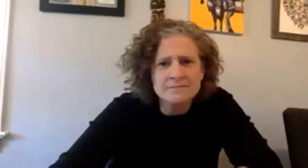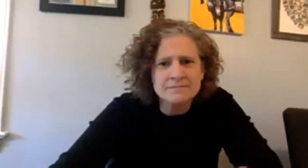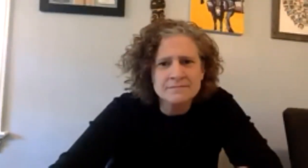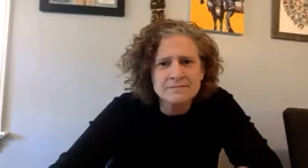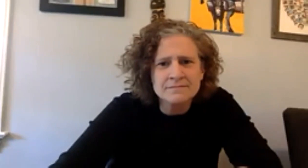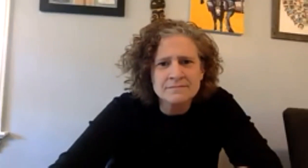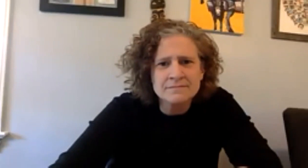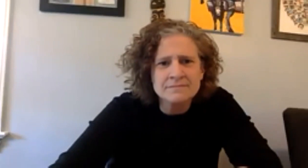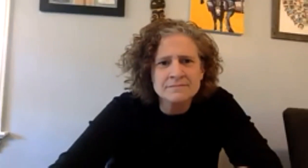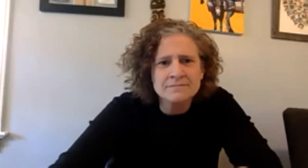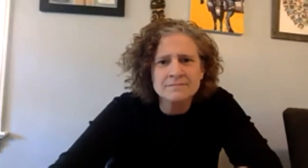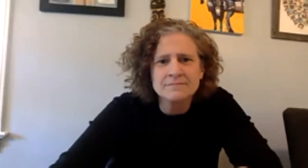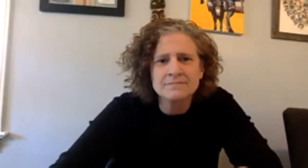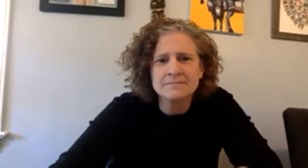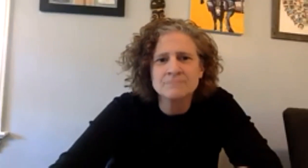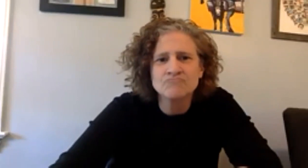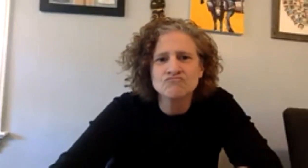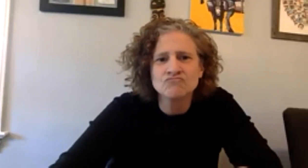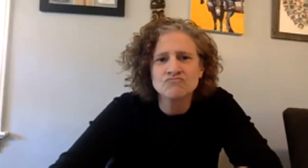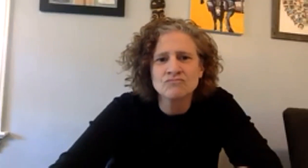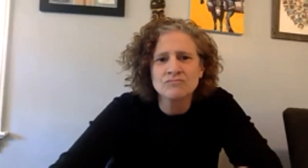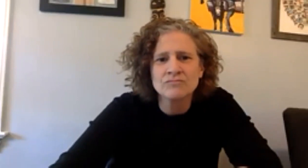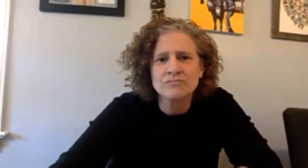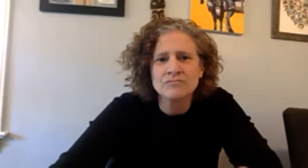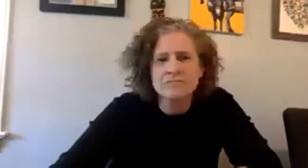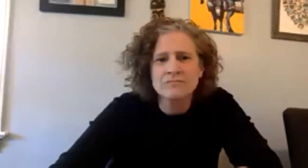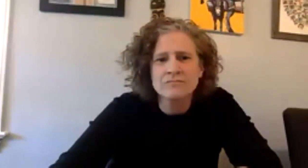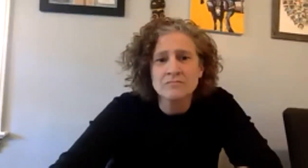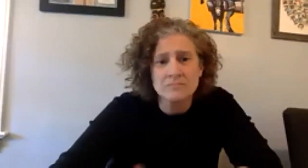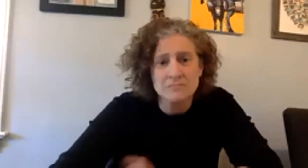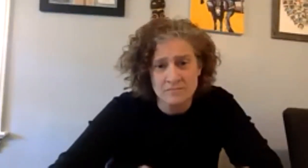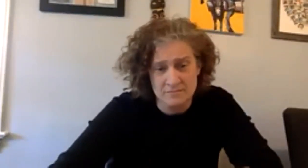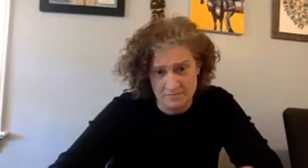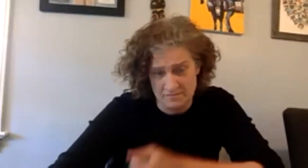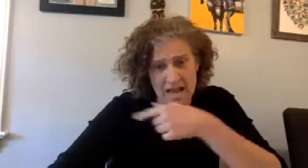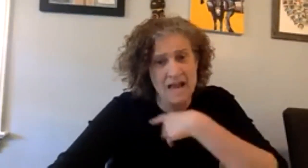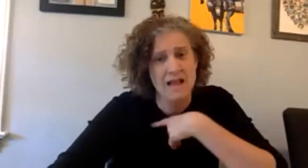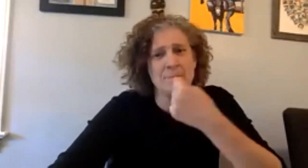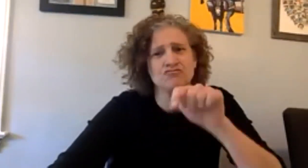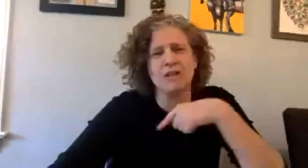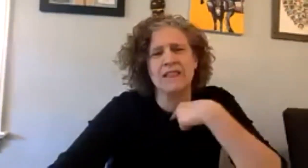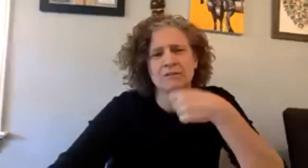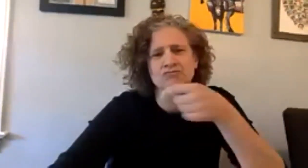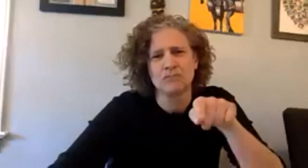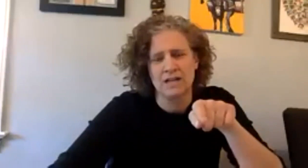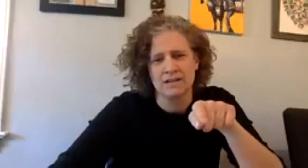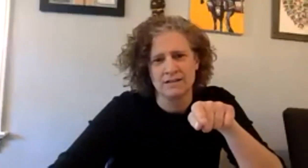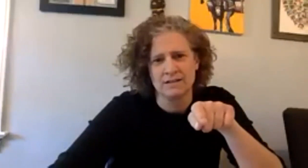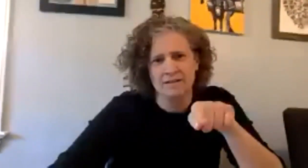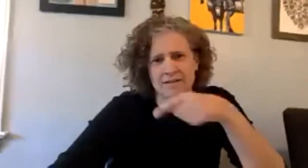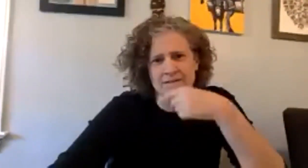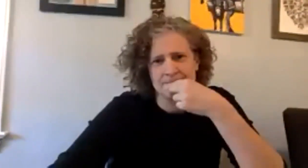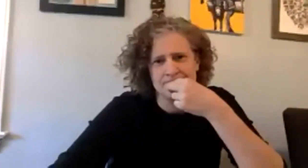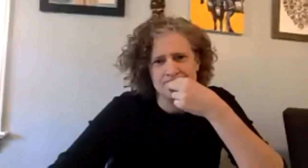people need to open their videos again to sign or talk, maybe that would be the way to do it.